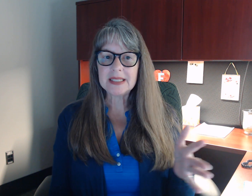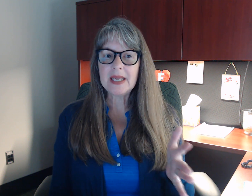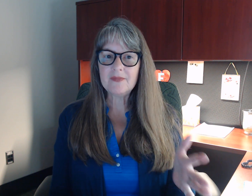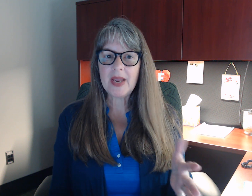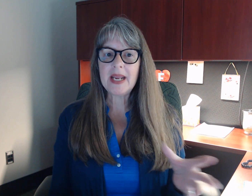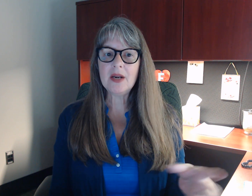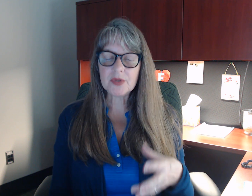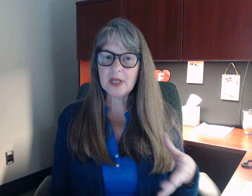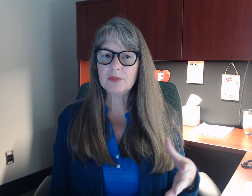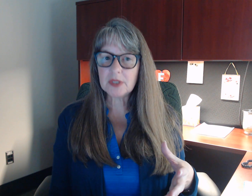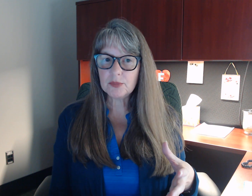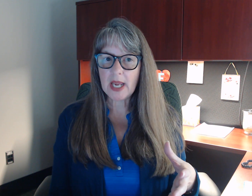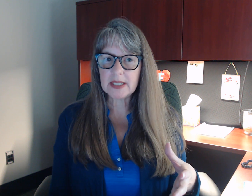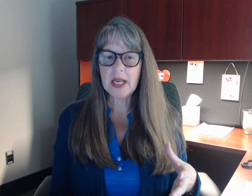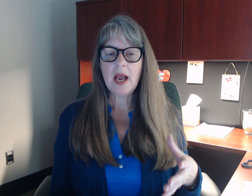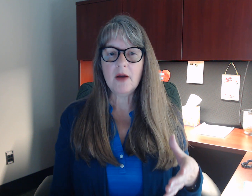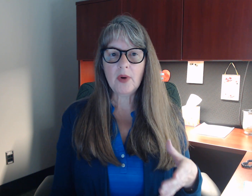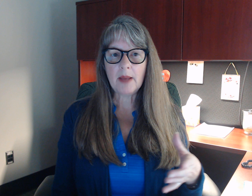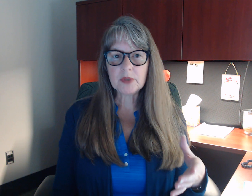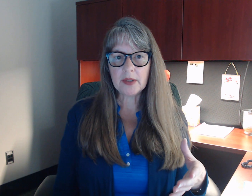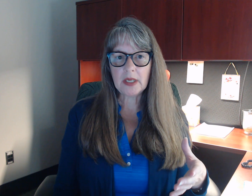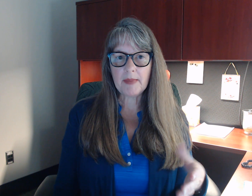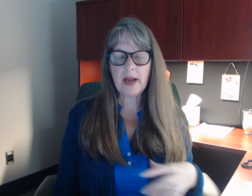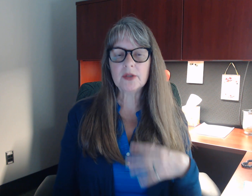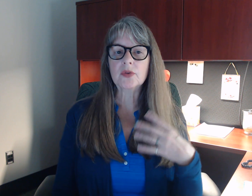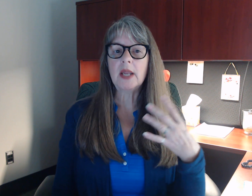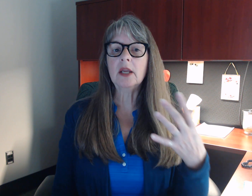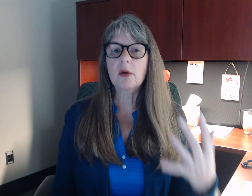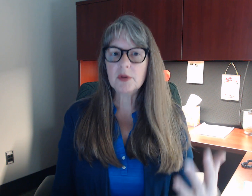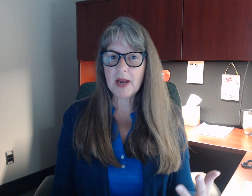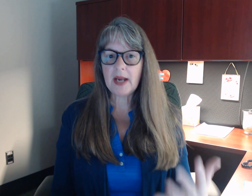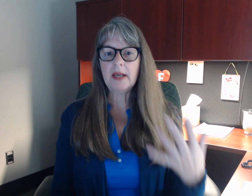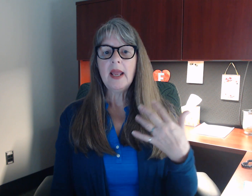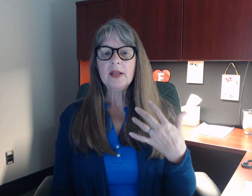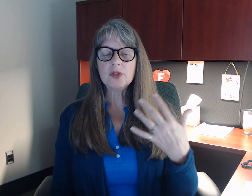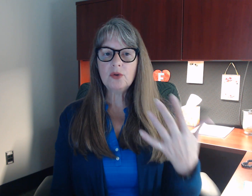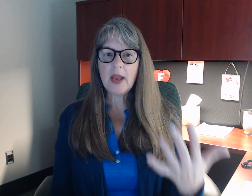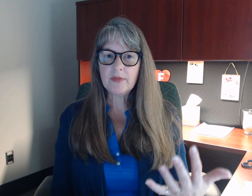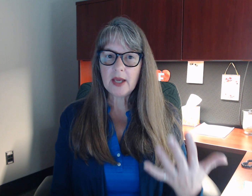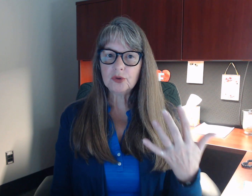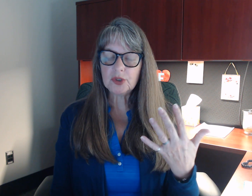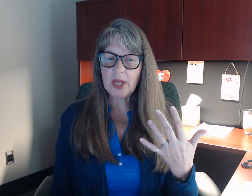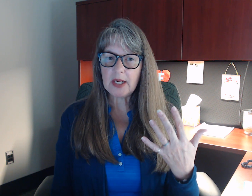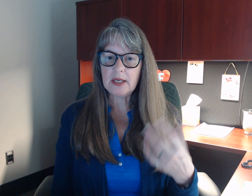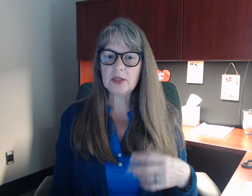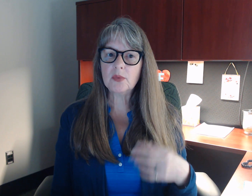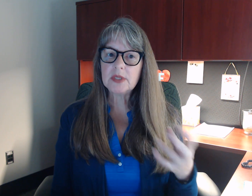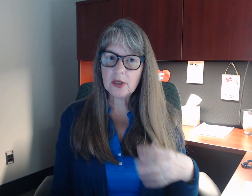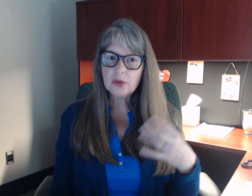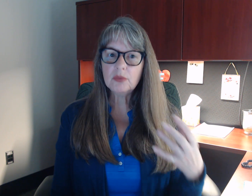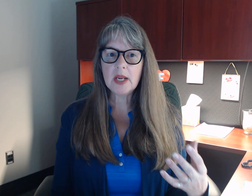same vein, on the same subject of what I'm talking about, and so that I can go with mine. And so you have that understanding. And so until you get